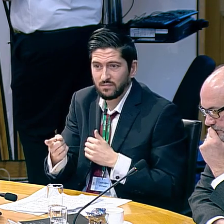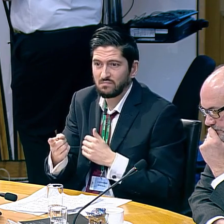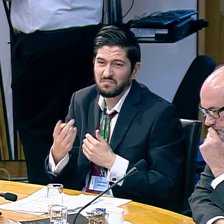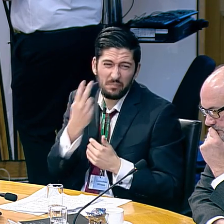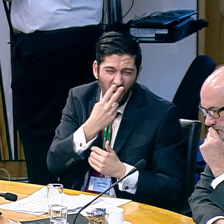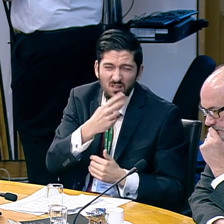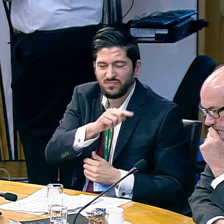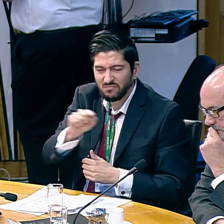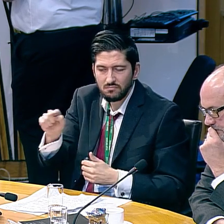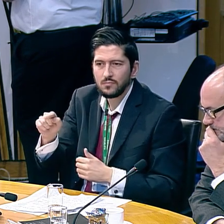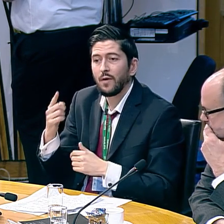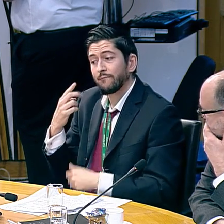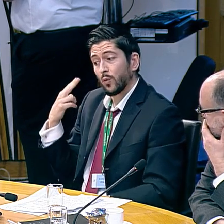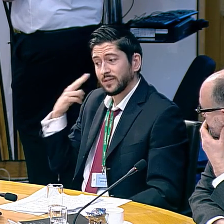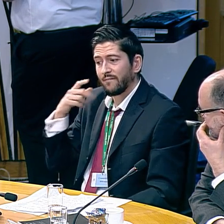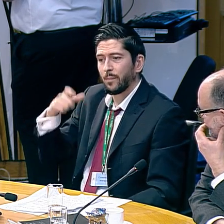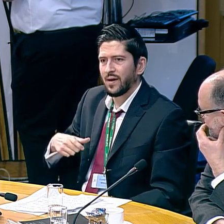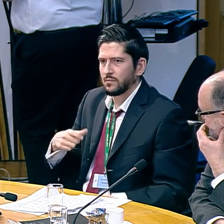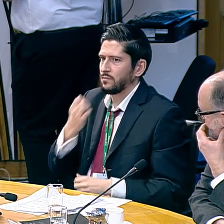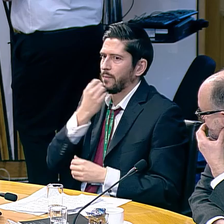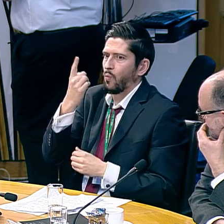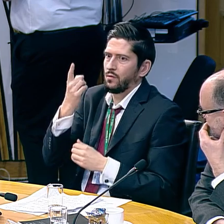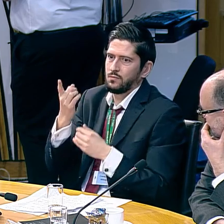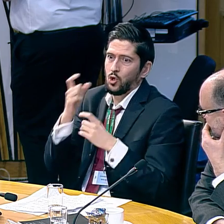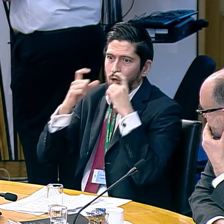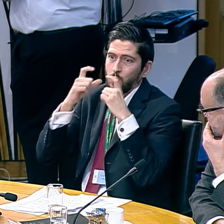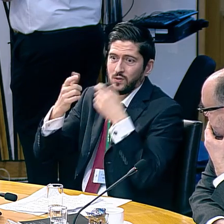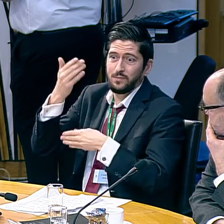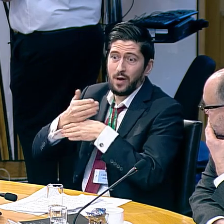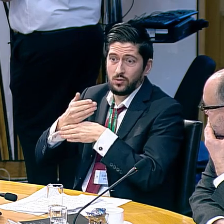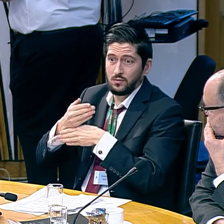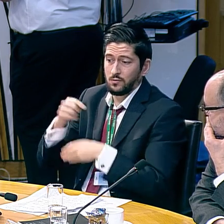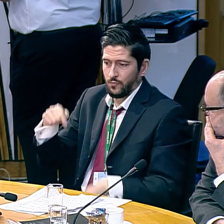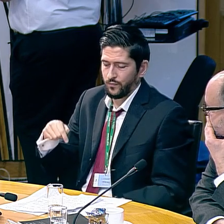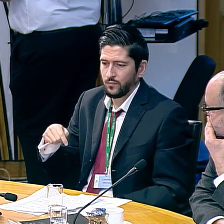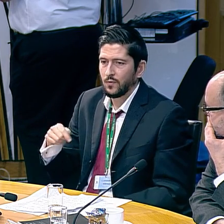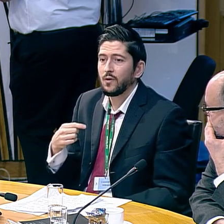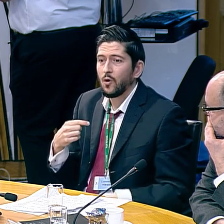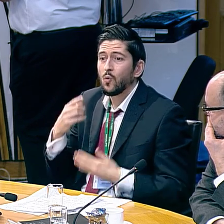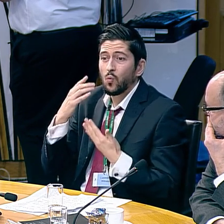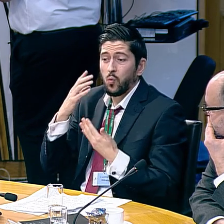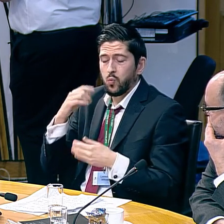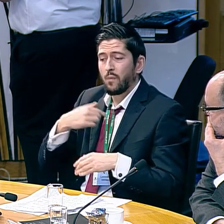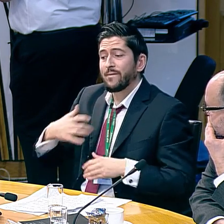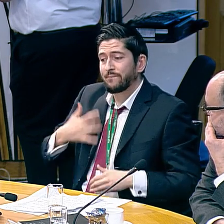other disabilities, perhaps with sight loss or other disabilities, it's very different. Our number one barrier is communication.